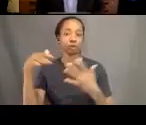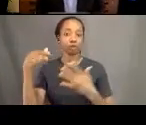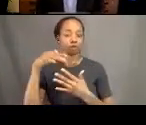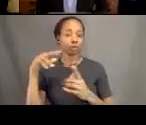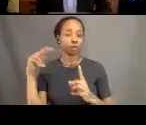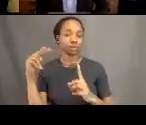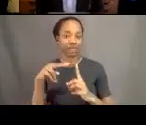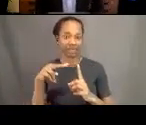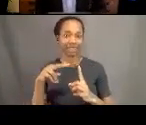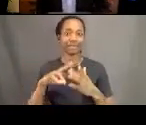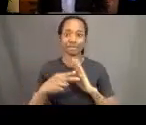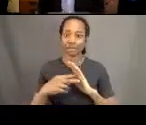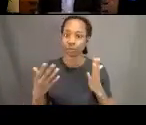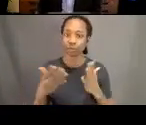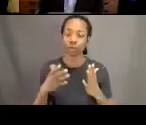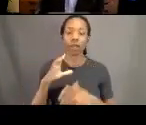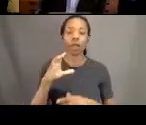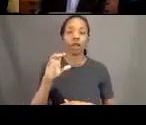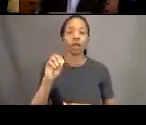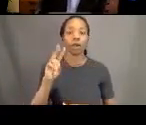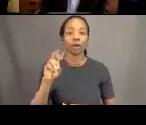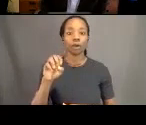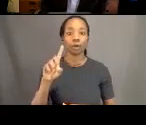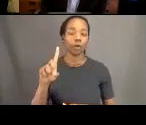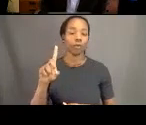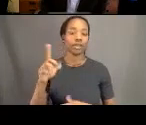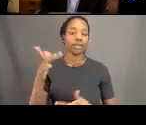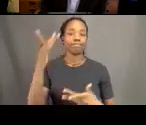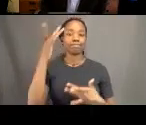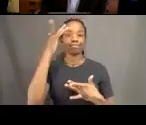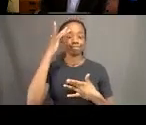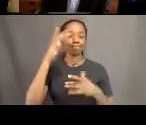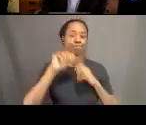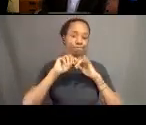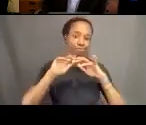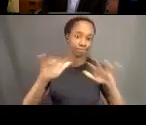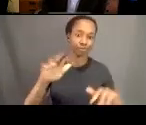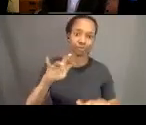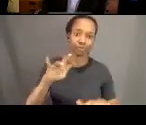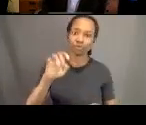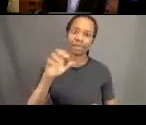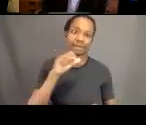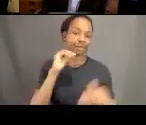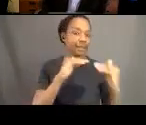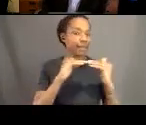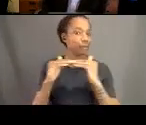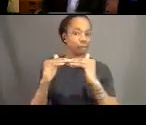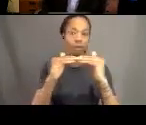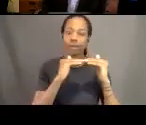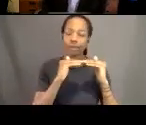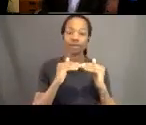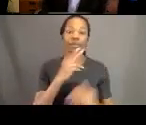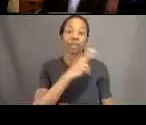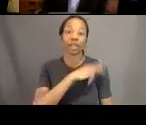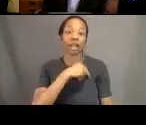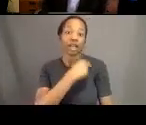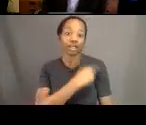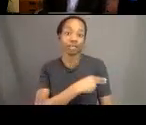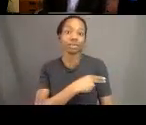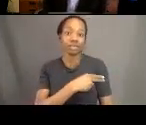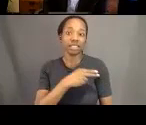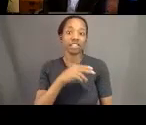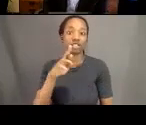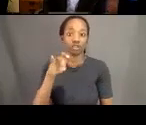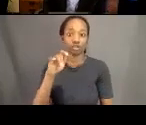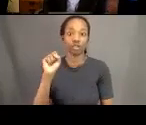COVID infection rate something that is not distributed equally. Hospitalization rates are a reflection of the disparate outcomes and